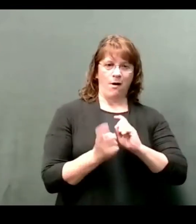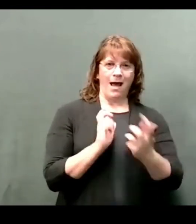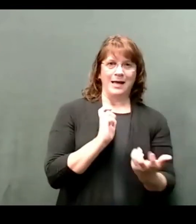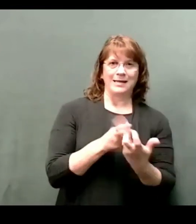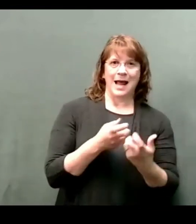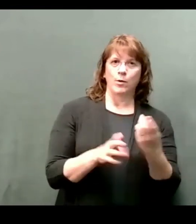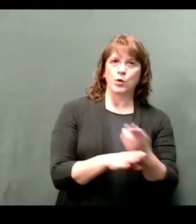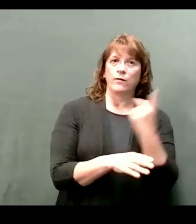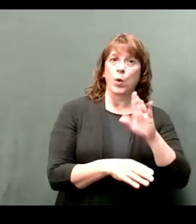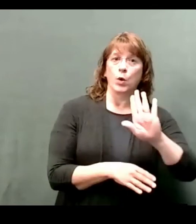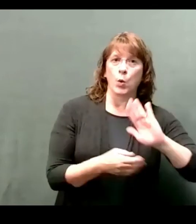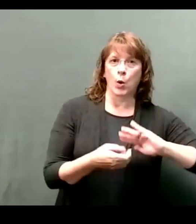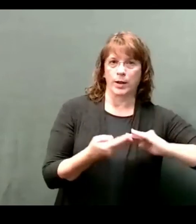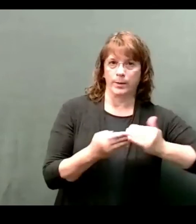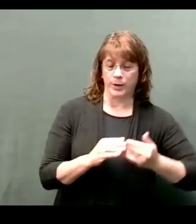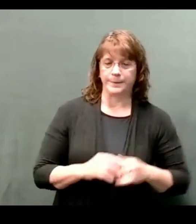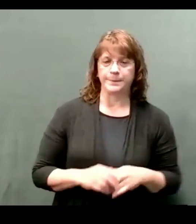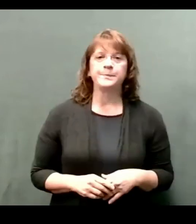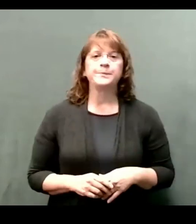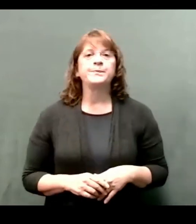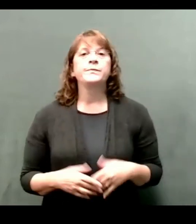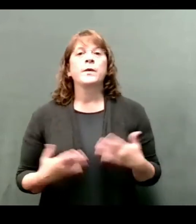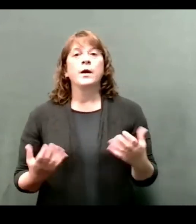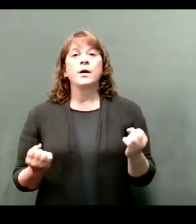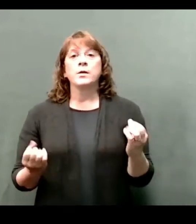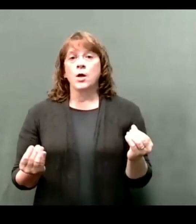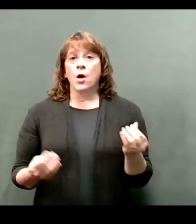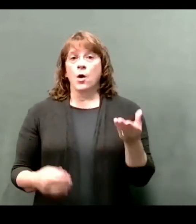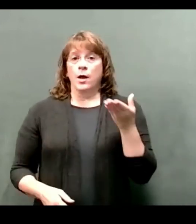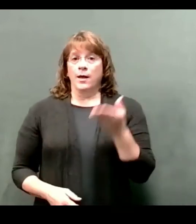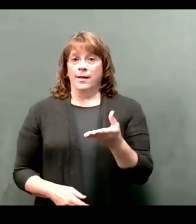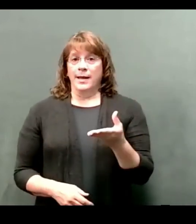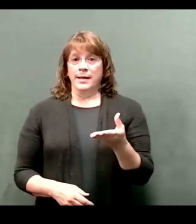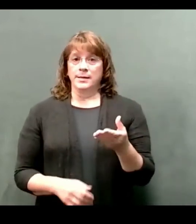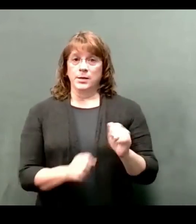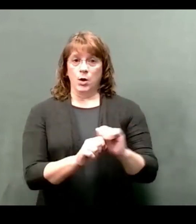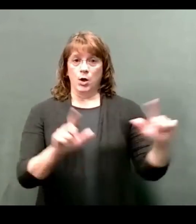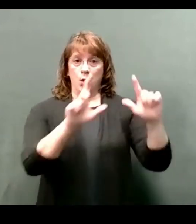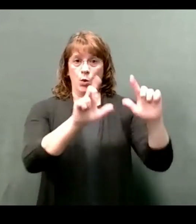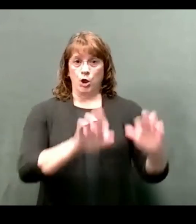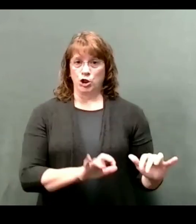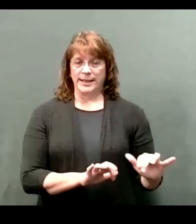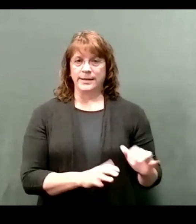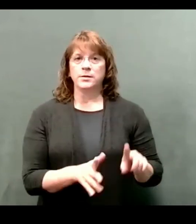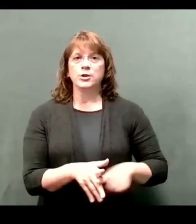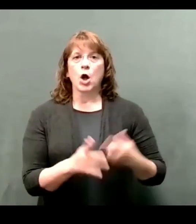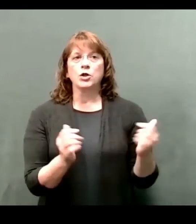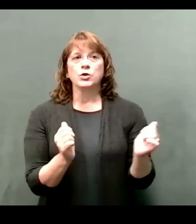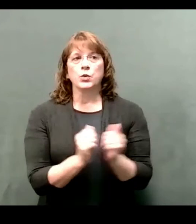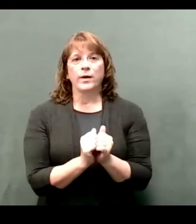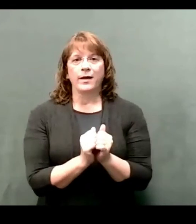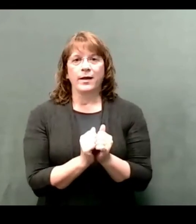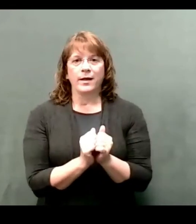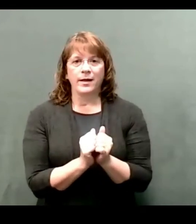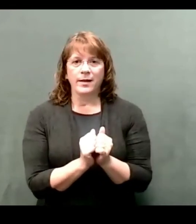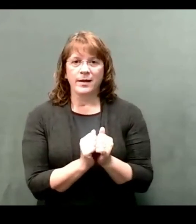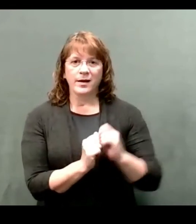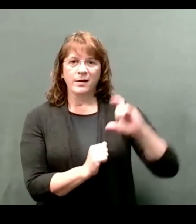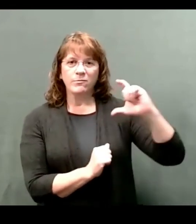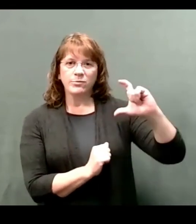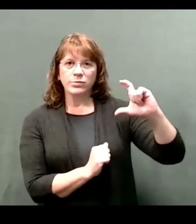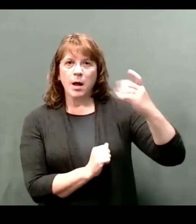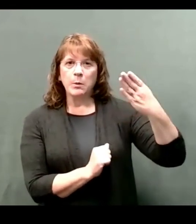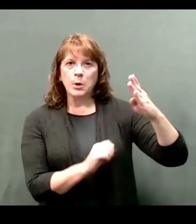in your community. So this worksheet starts out with a little section